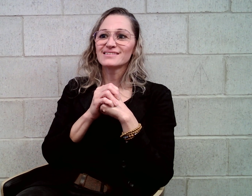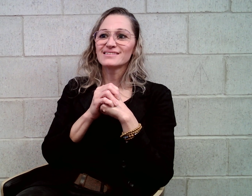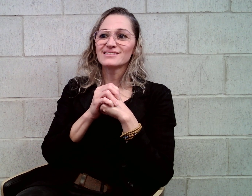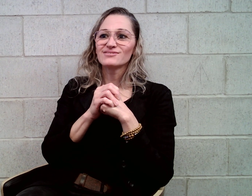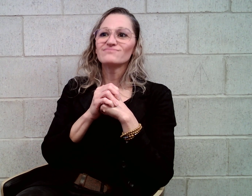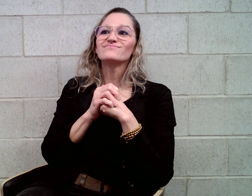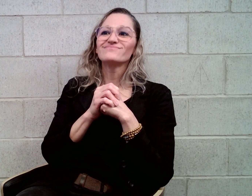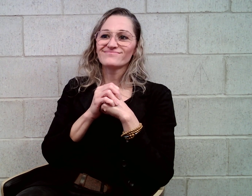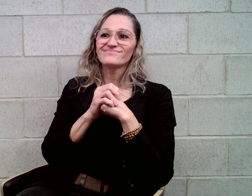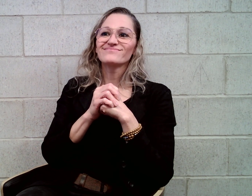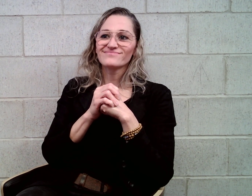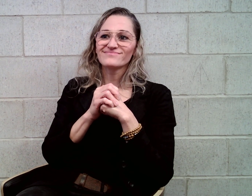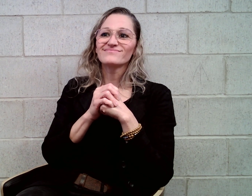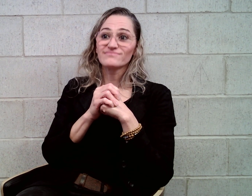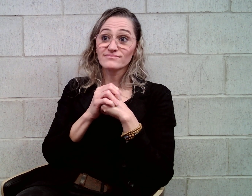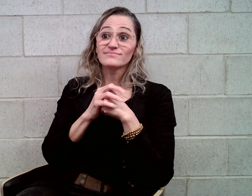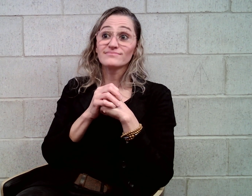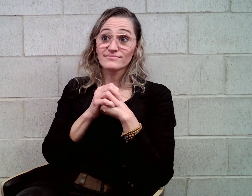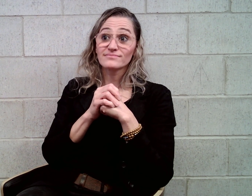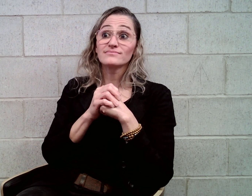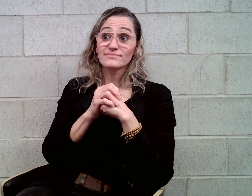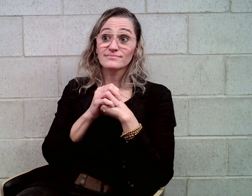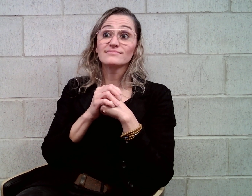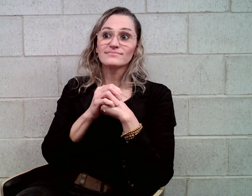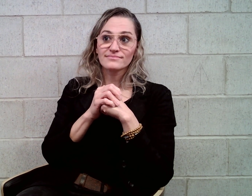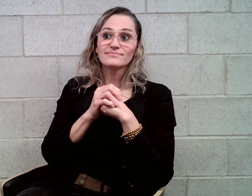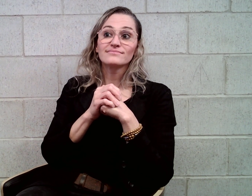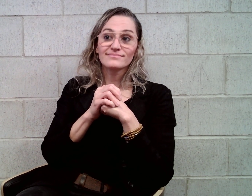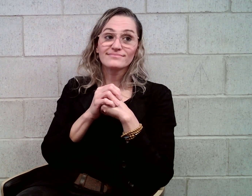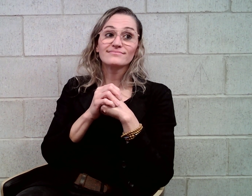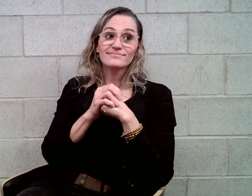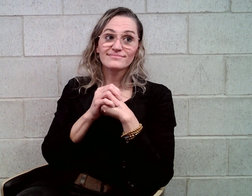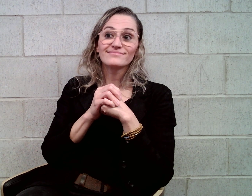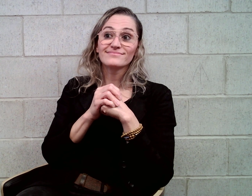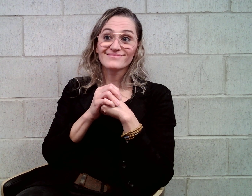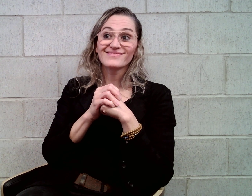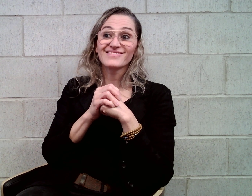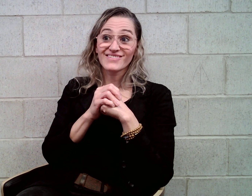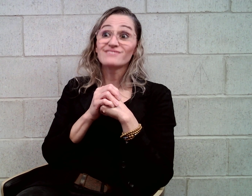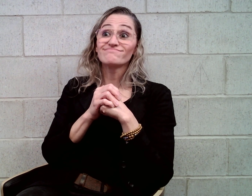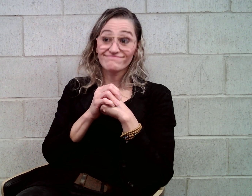audience. And I hope heart opening too.